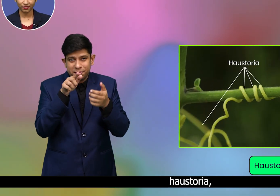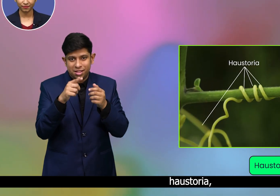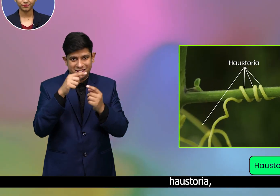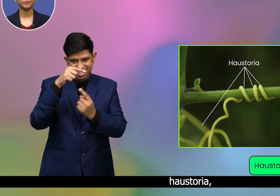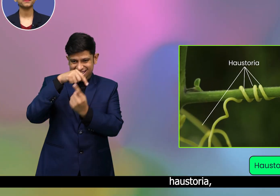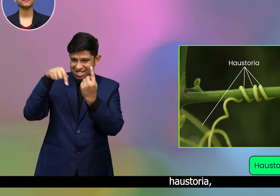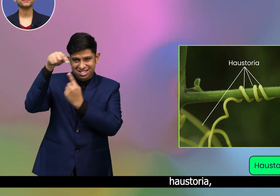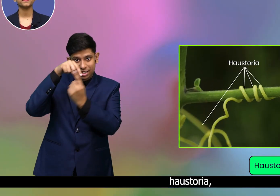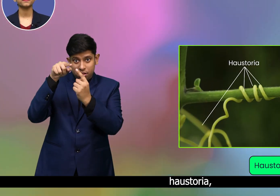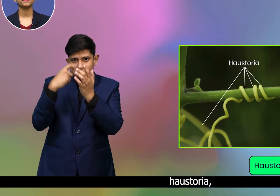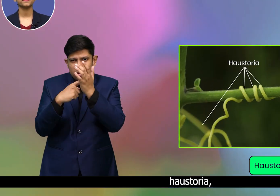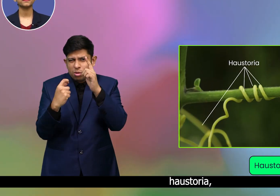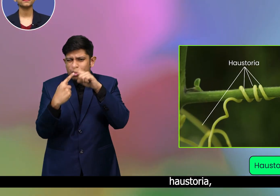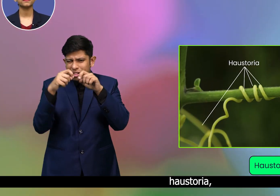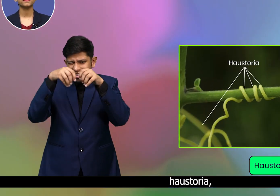Hostoria,